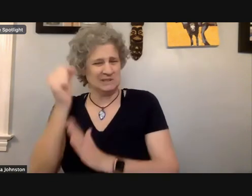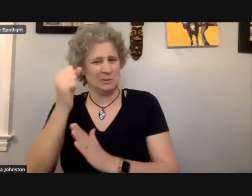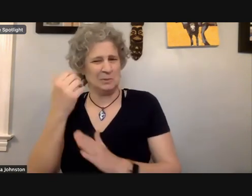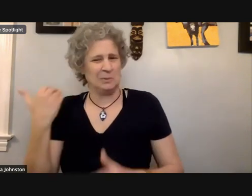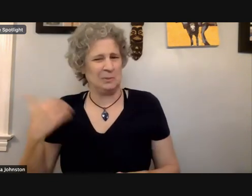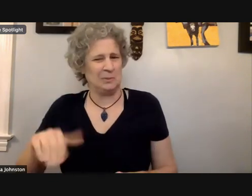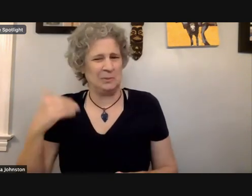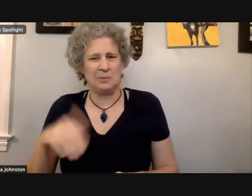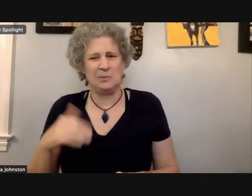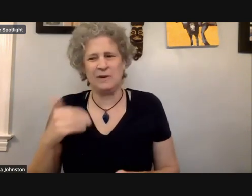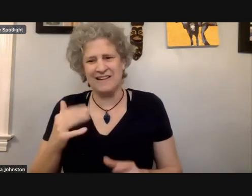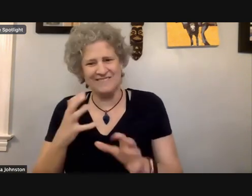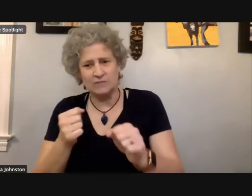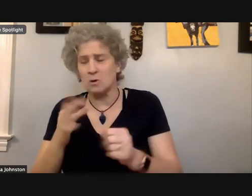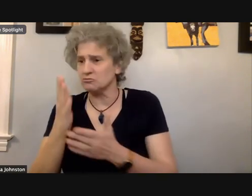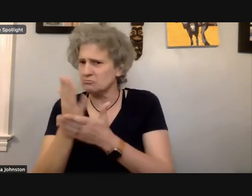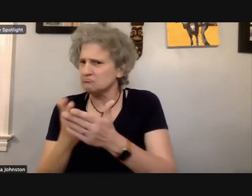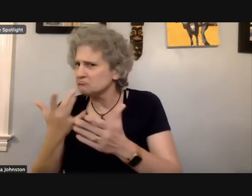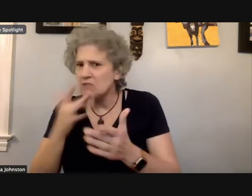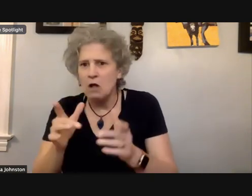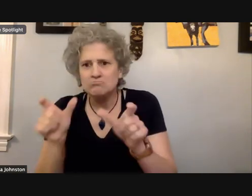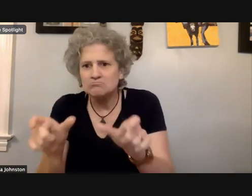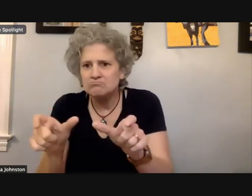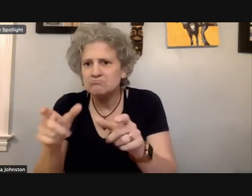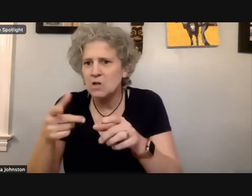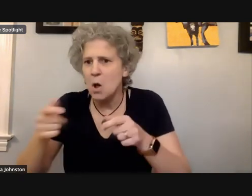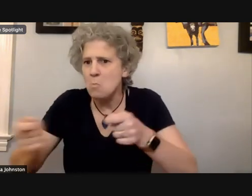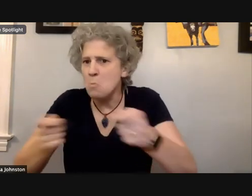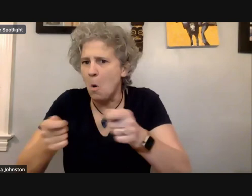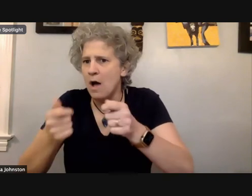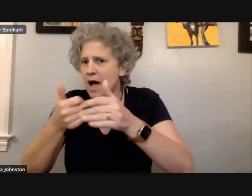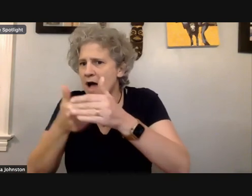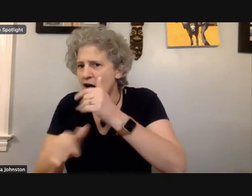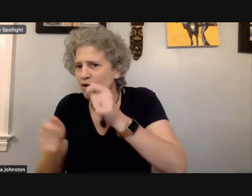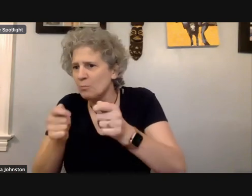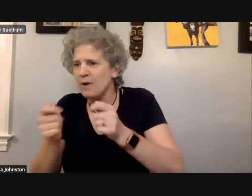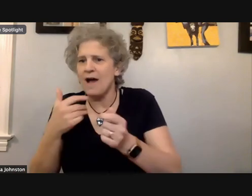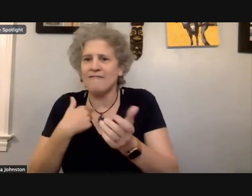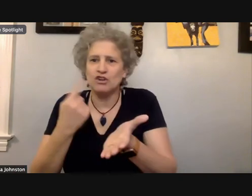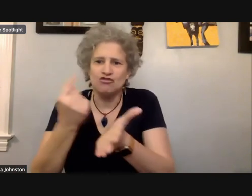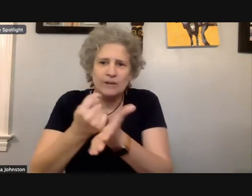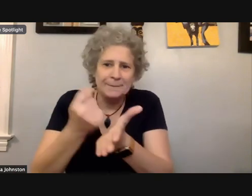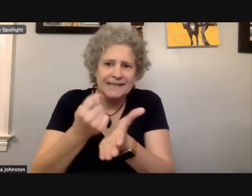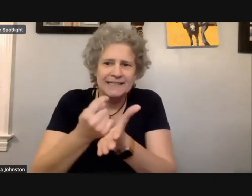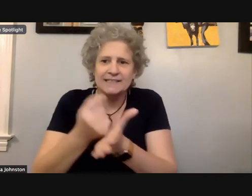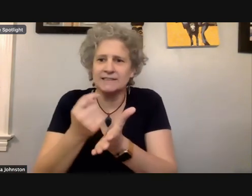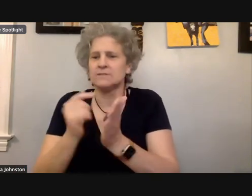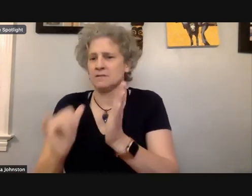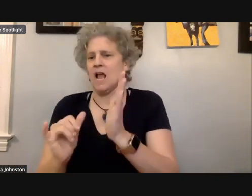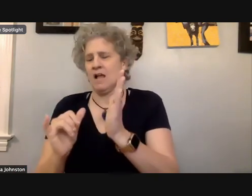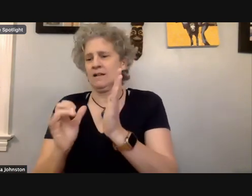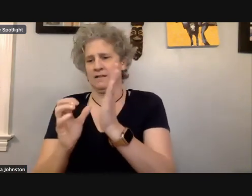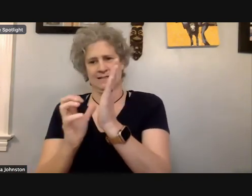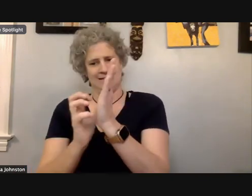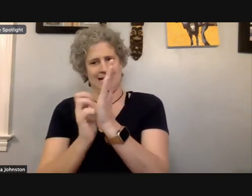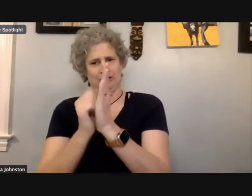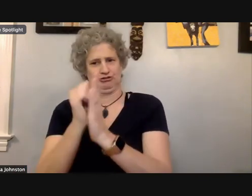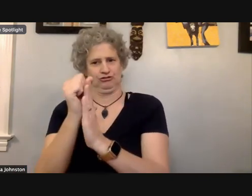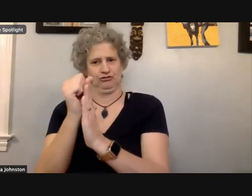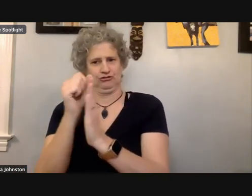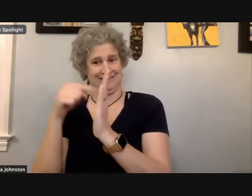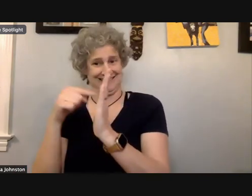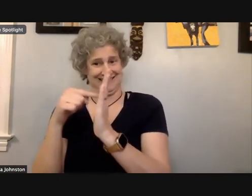doesn't understand that, you will then use this to describe it. You might talk about it being under control. You might